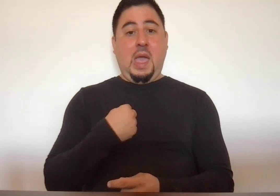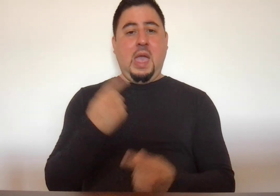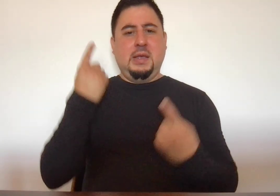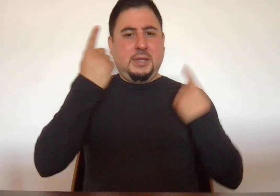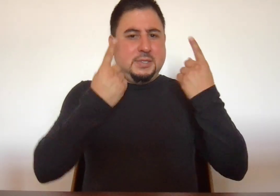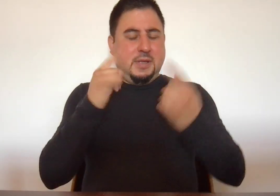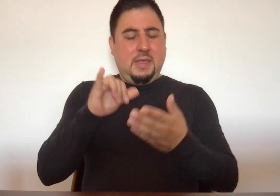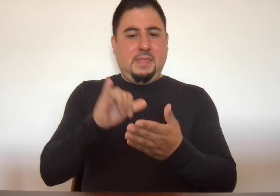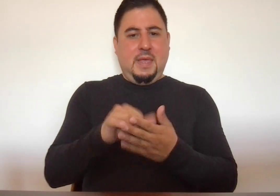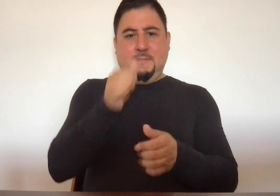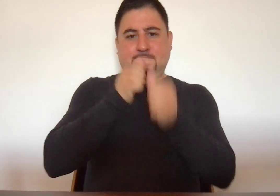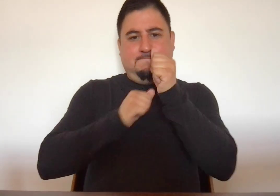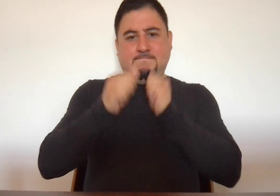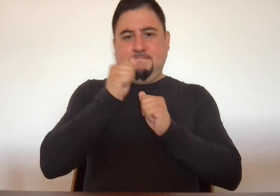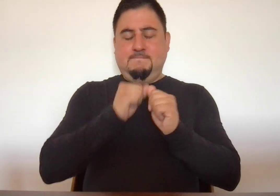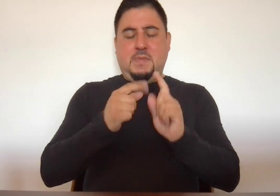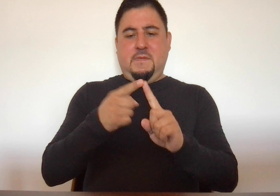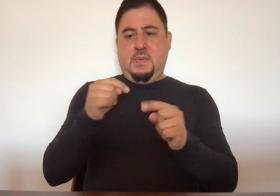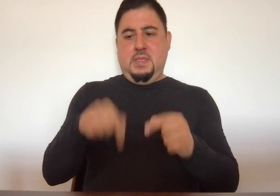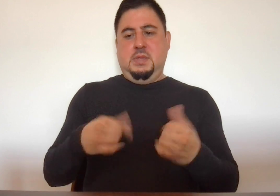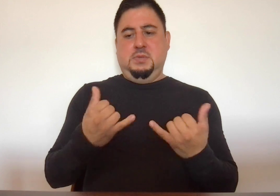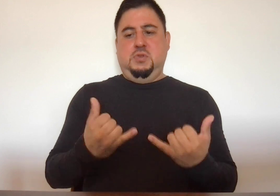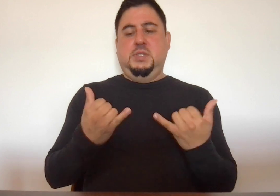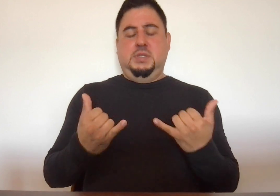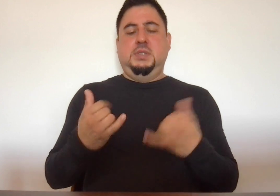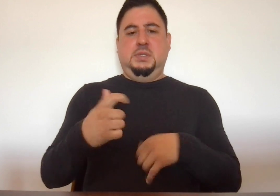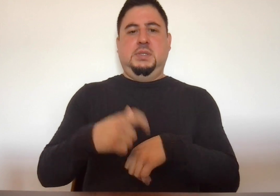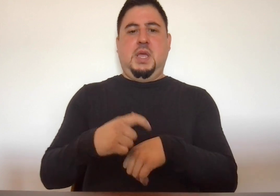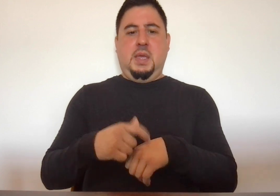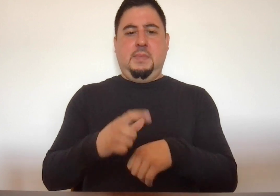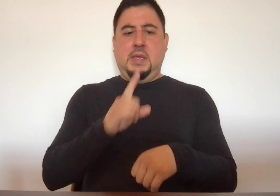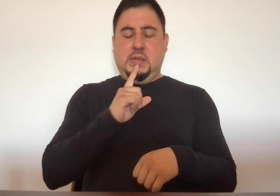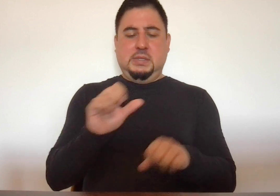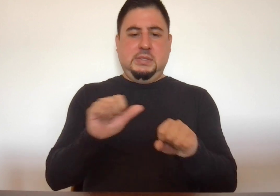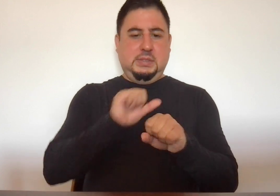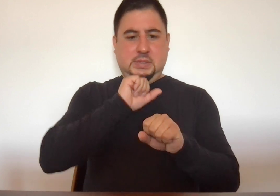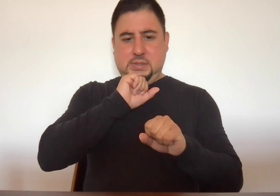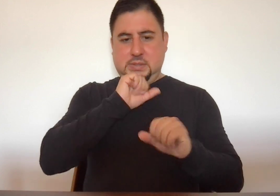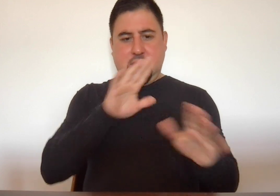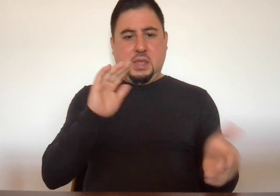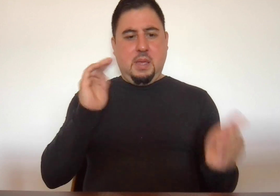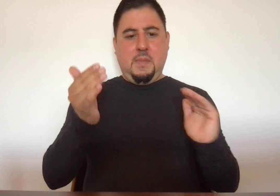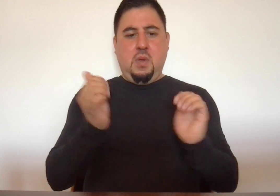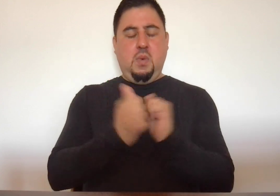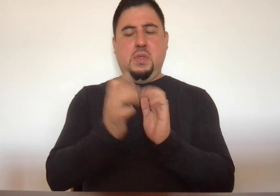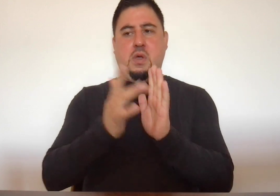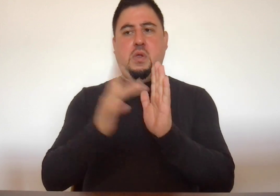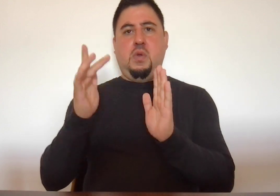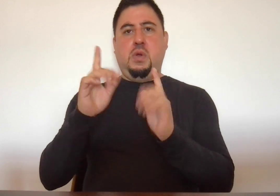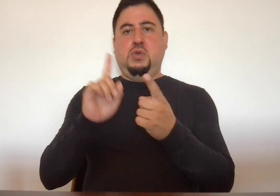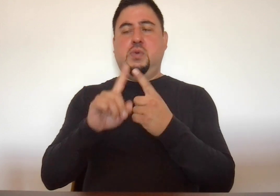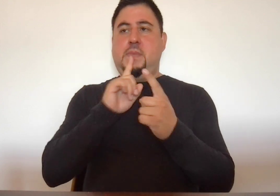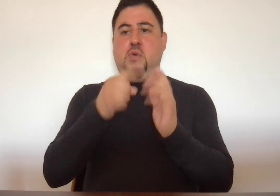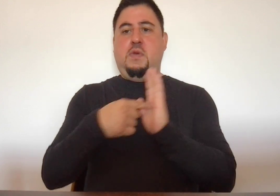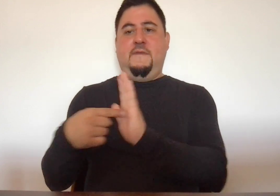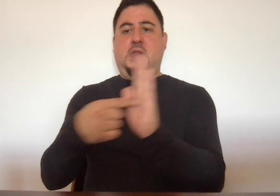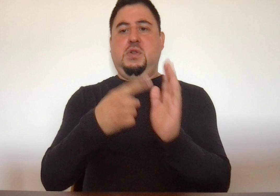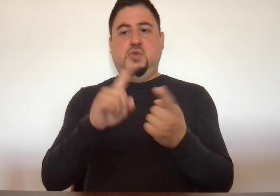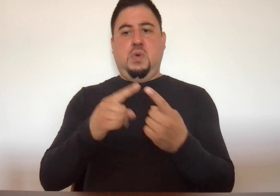the sufferings of this present time are as nothing compared with the glory to be revealed for us.